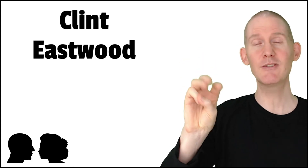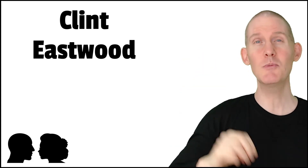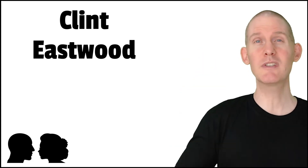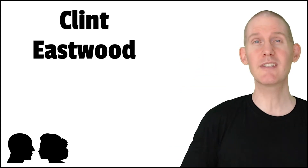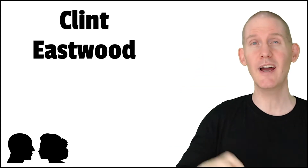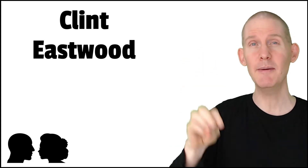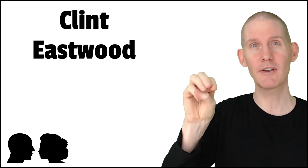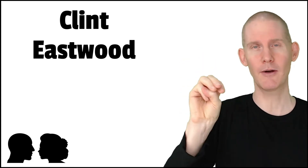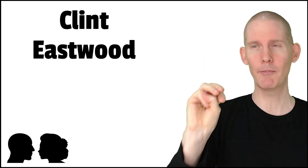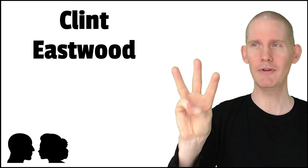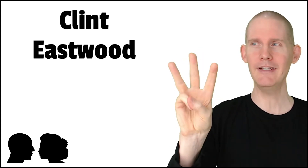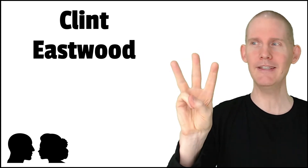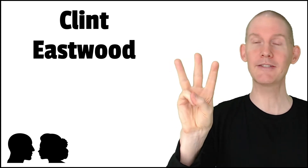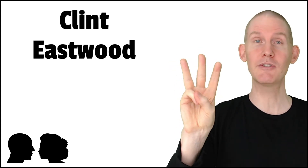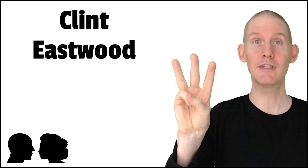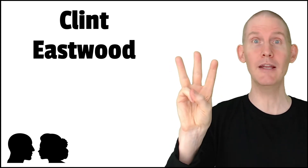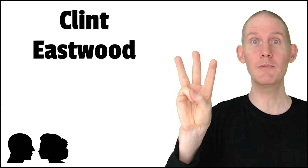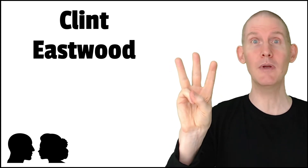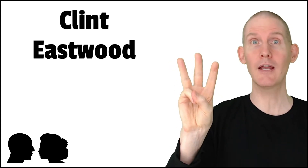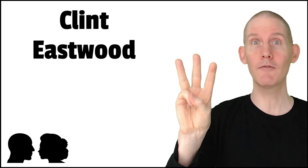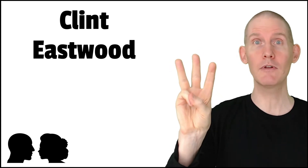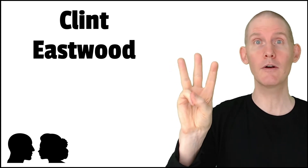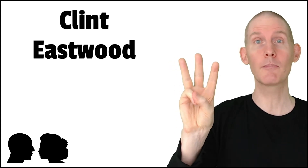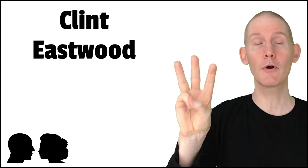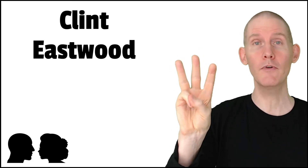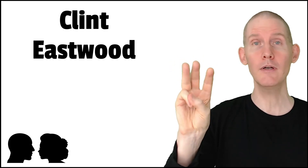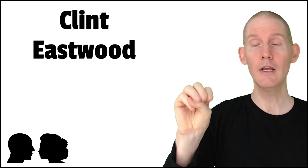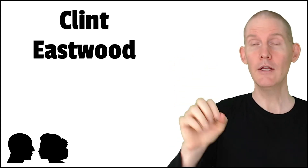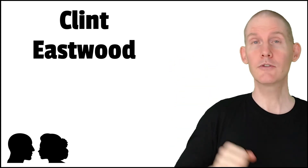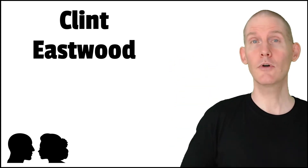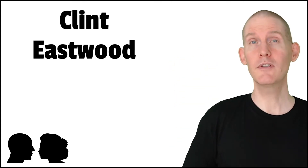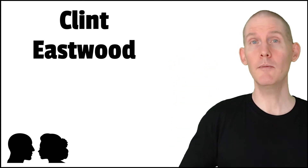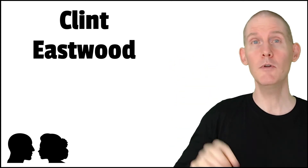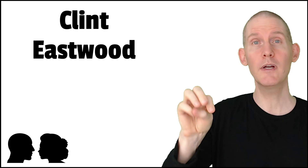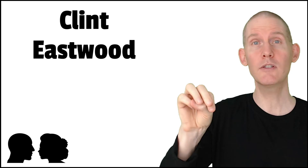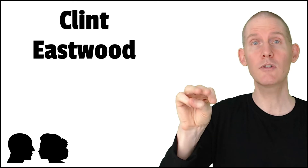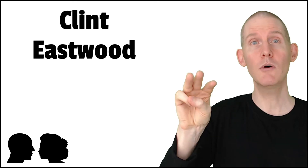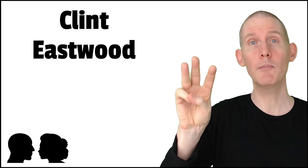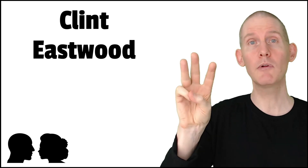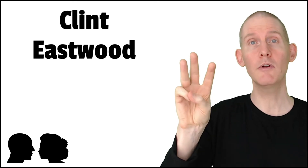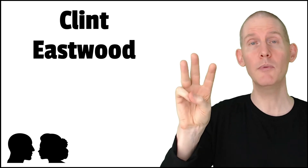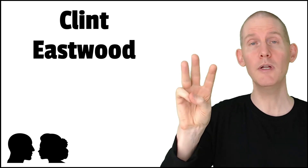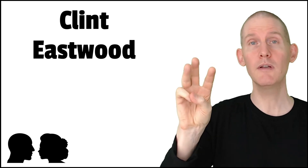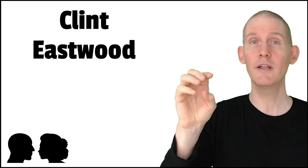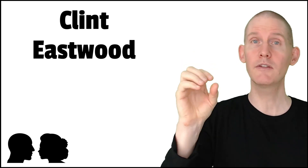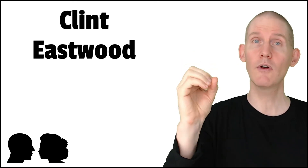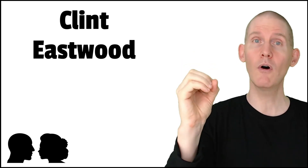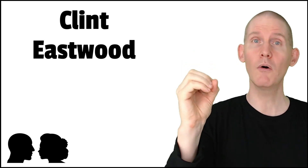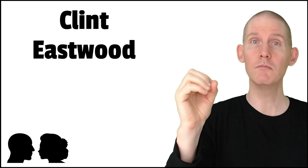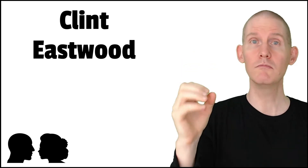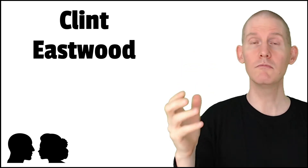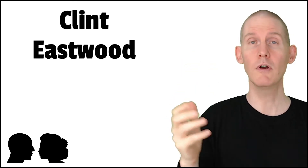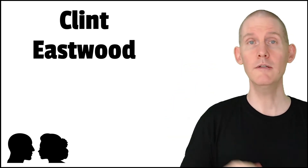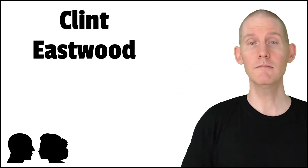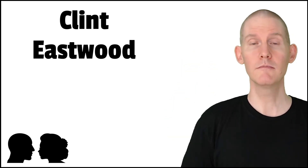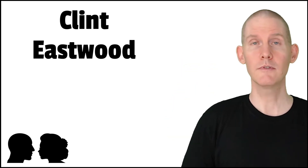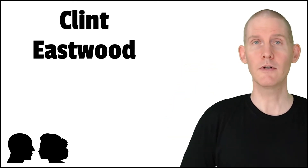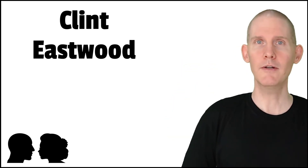much time to completely extend and make every letter perfect. So the W might just go up a little bit and then to the O, right? All right,